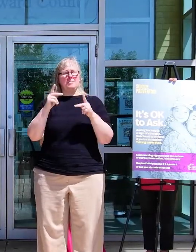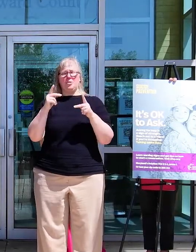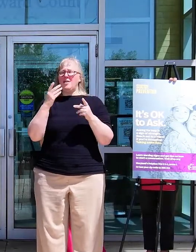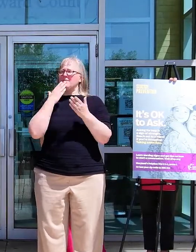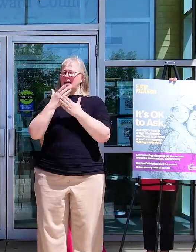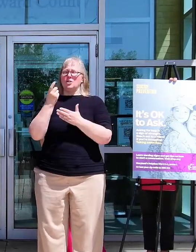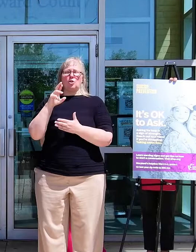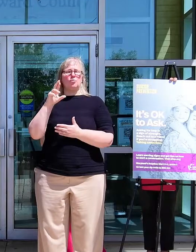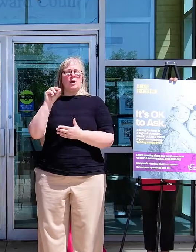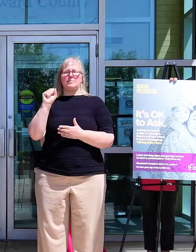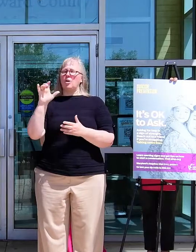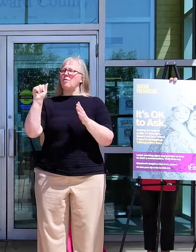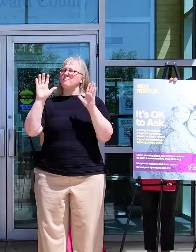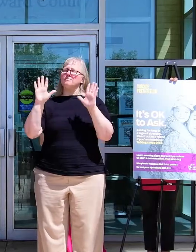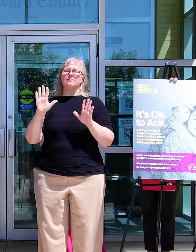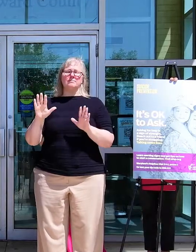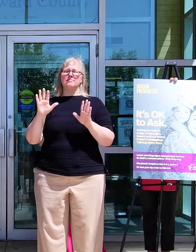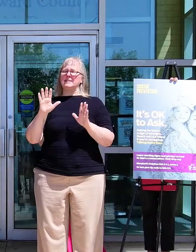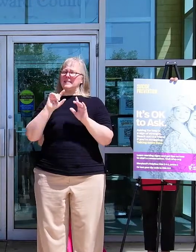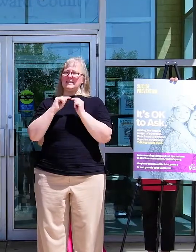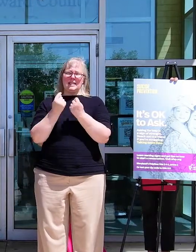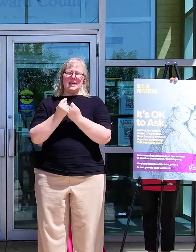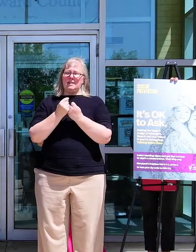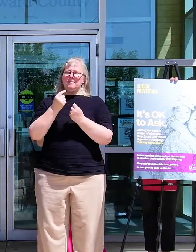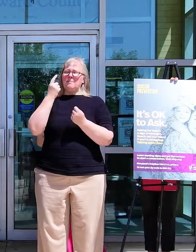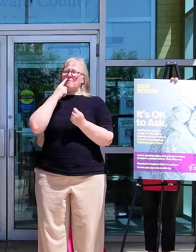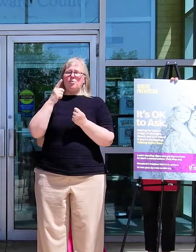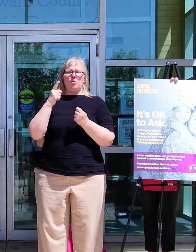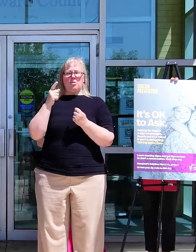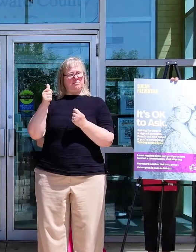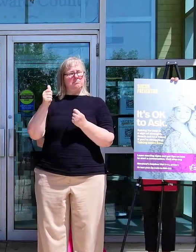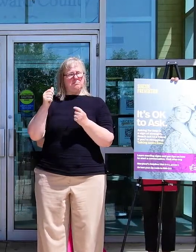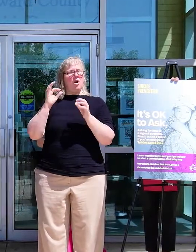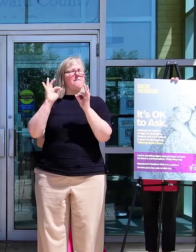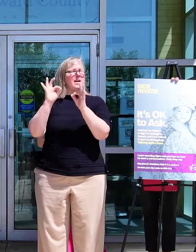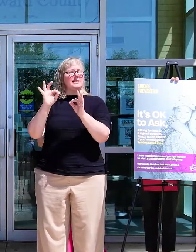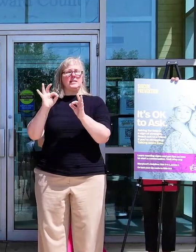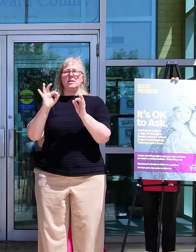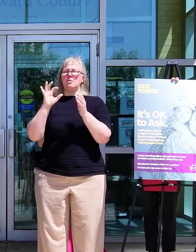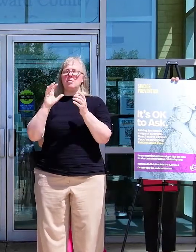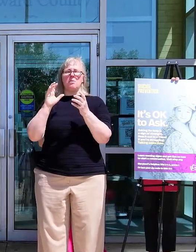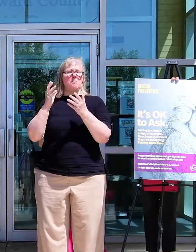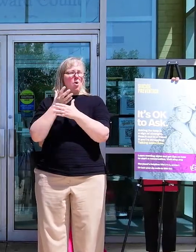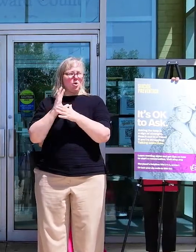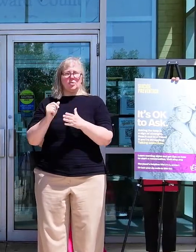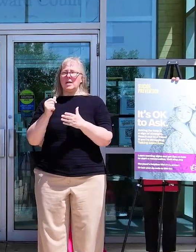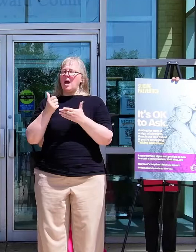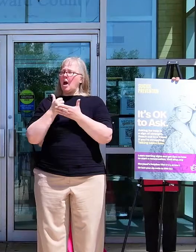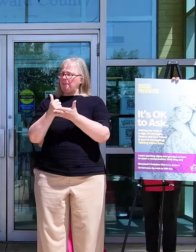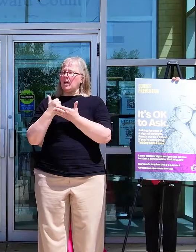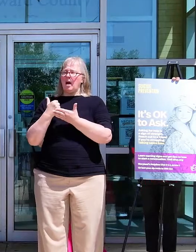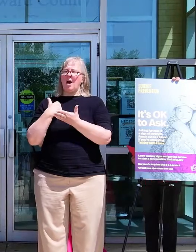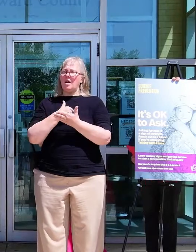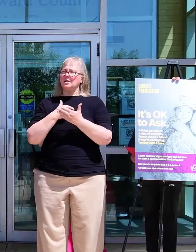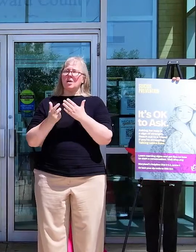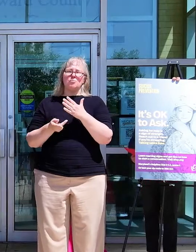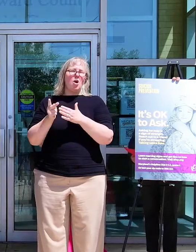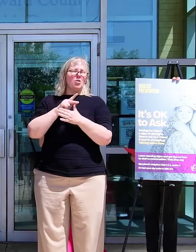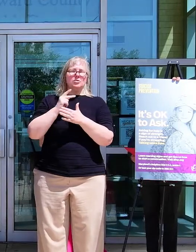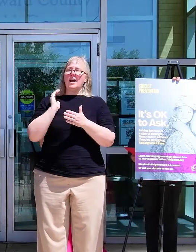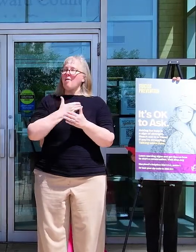such fantastic partners in helping us prioritize our physical and mental